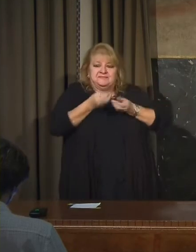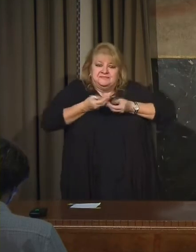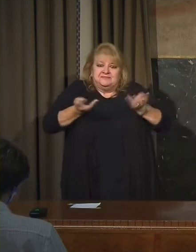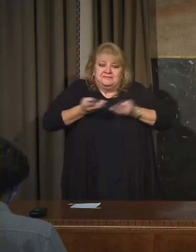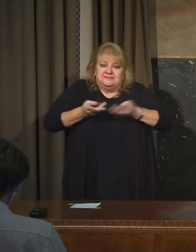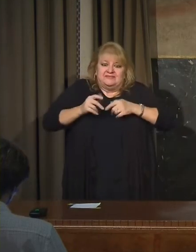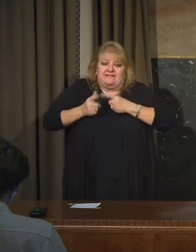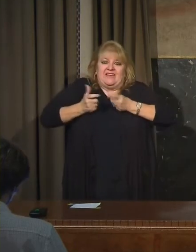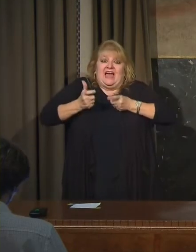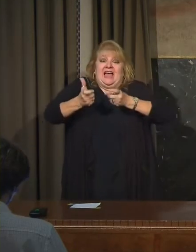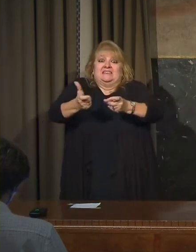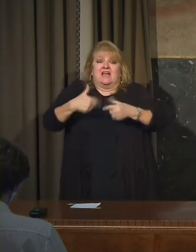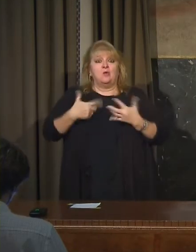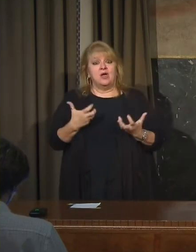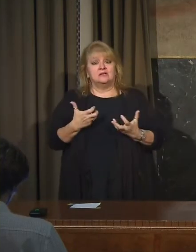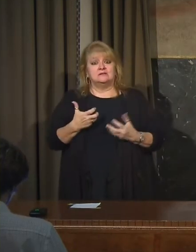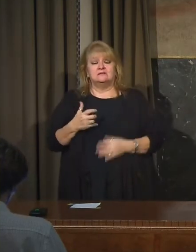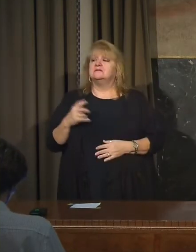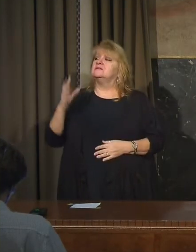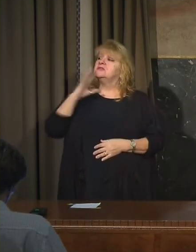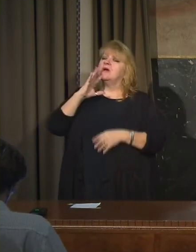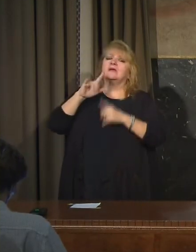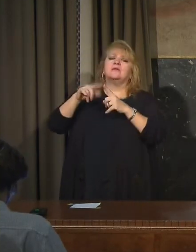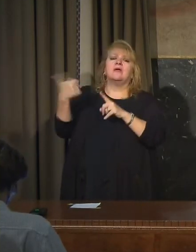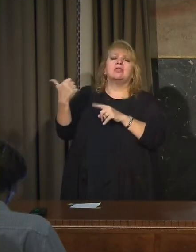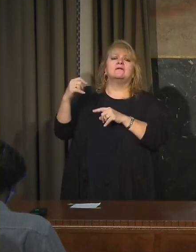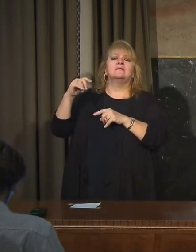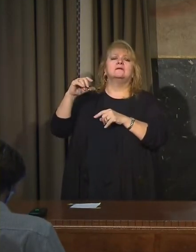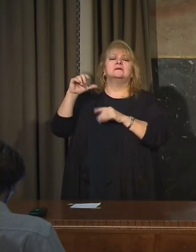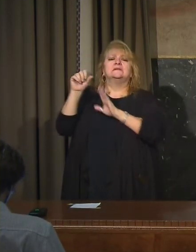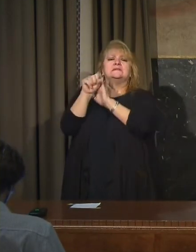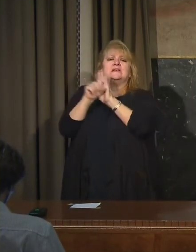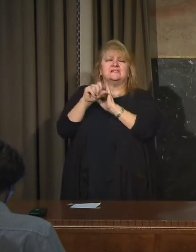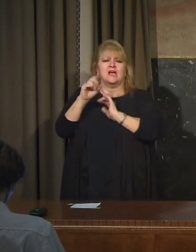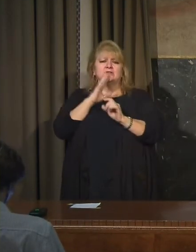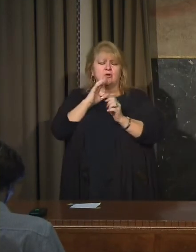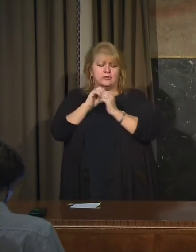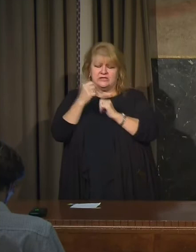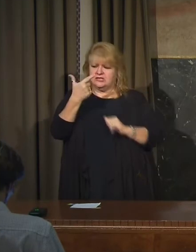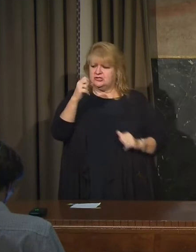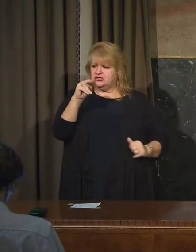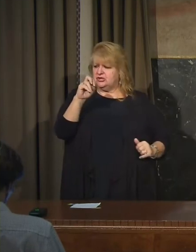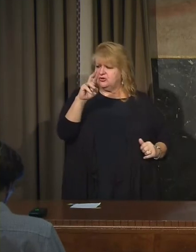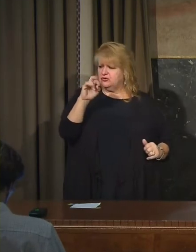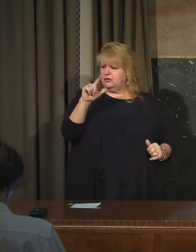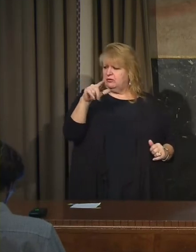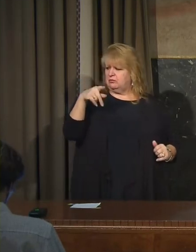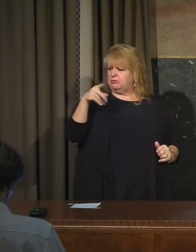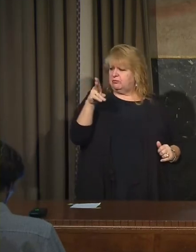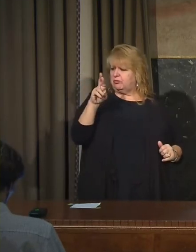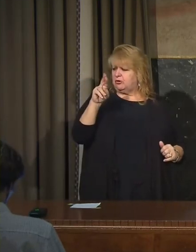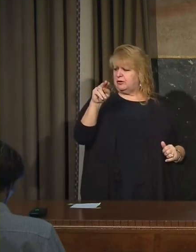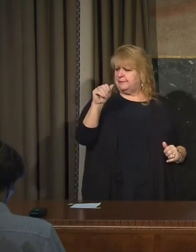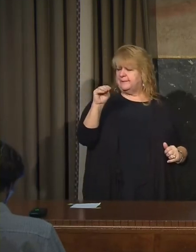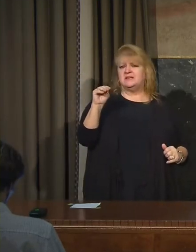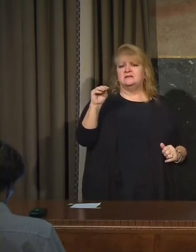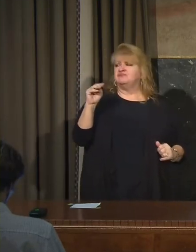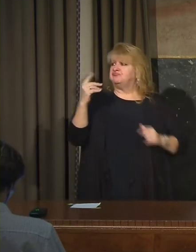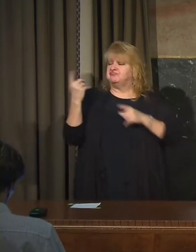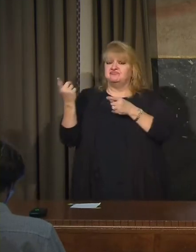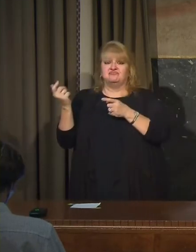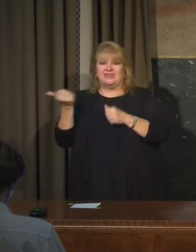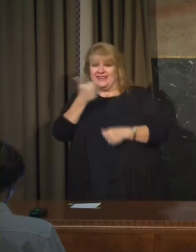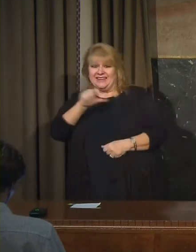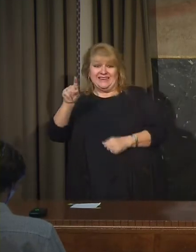state, or I had a conversation with General Perna just yesterday about this as well. I mean, nobody is